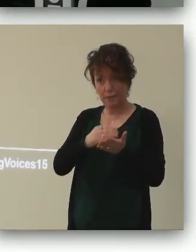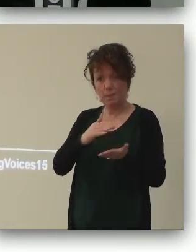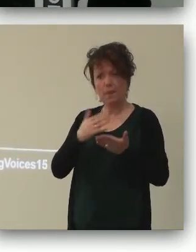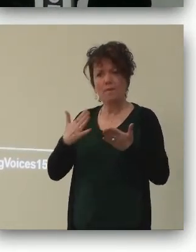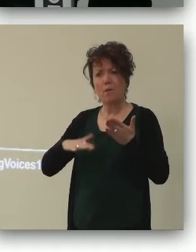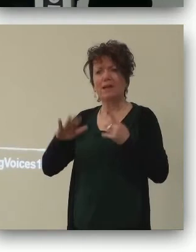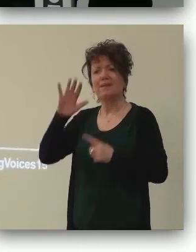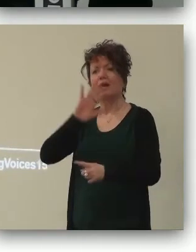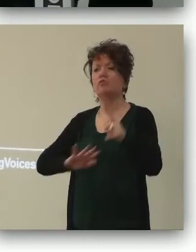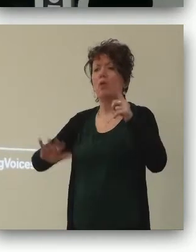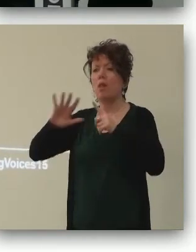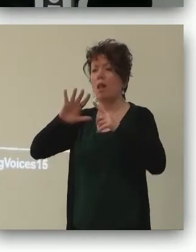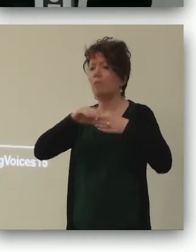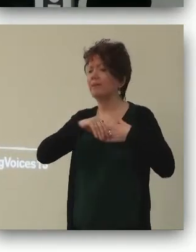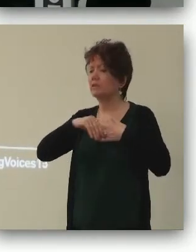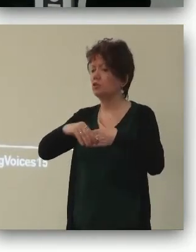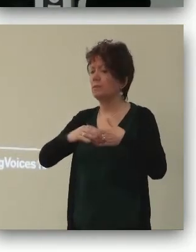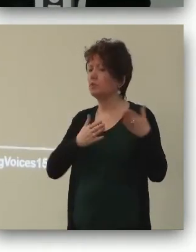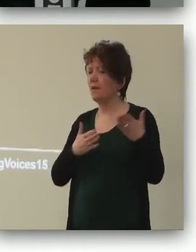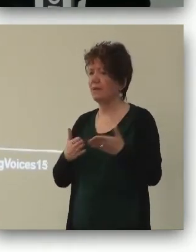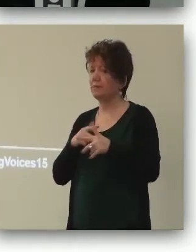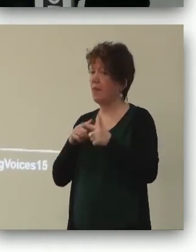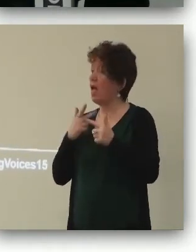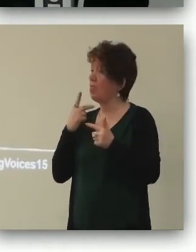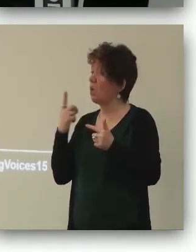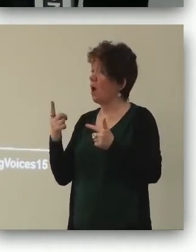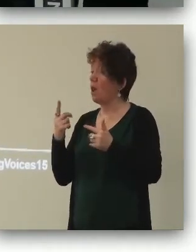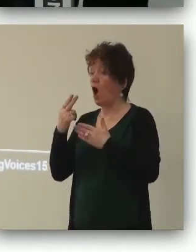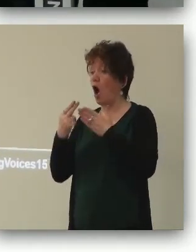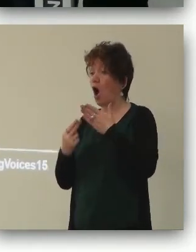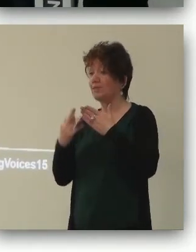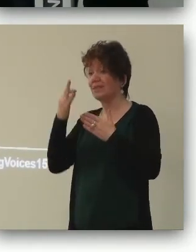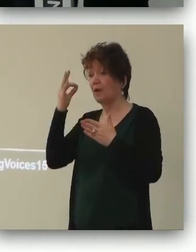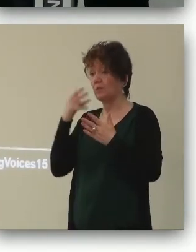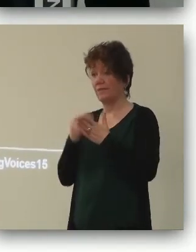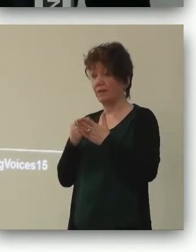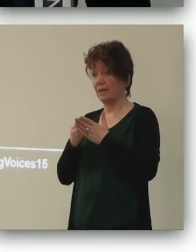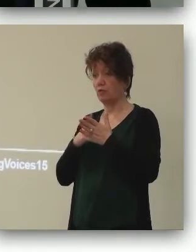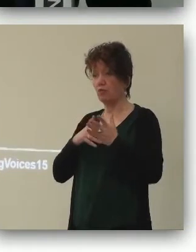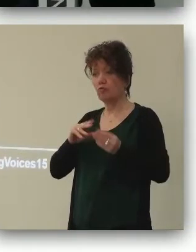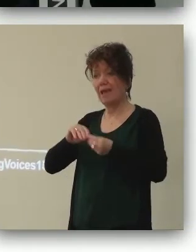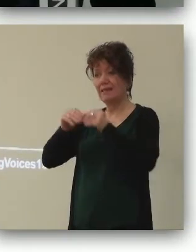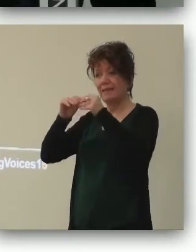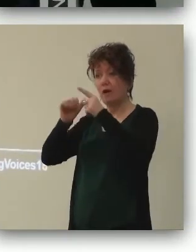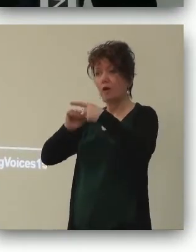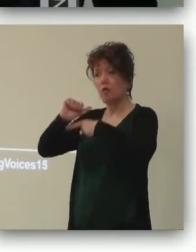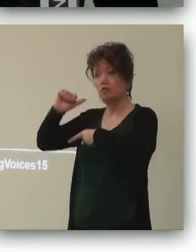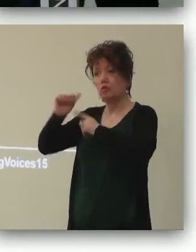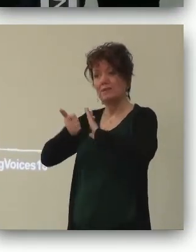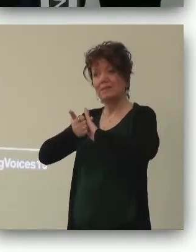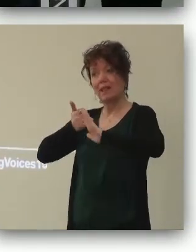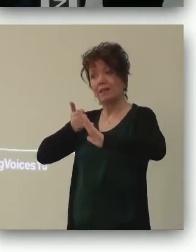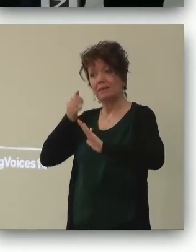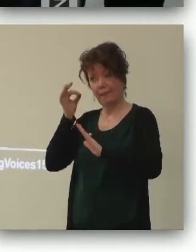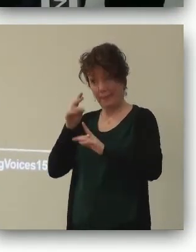National Apprenticeship Service, and the other one which is Arts Council funded through the Creative and Cultural Skills Council. They're